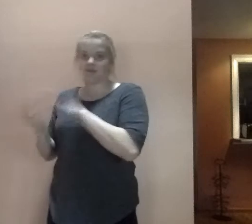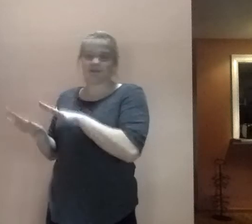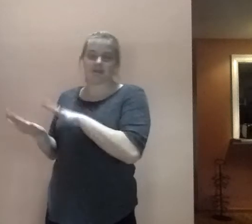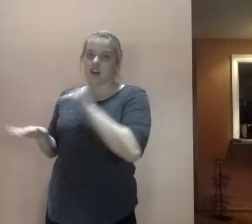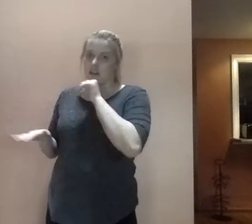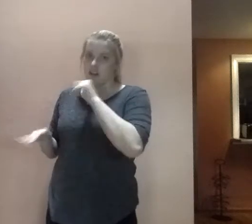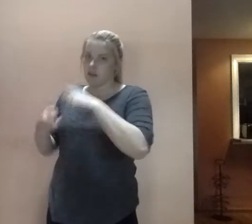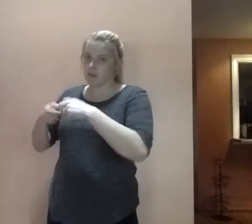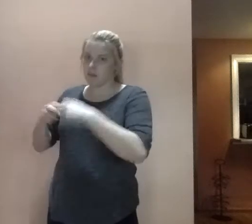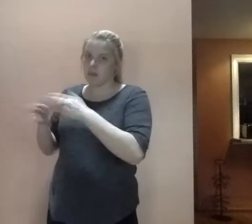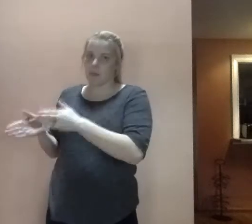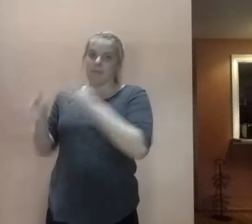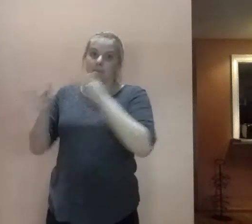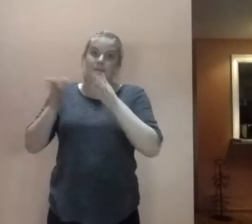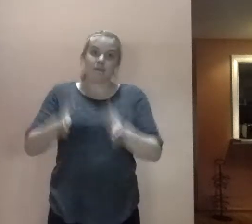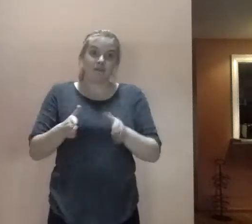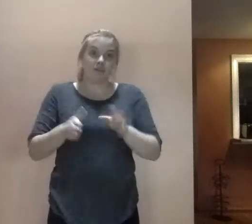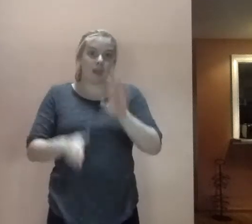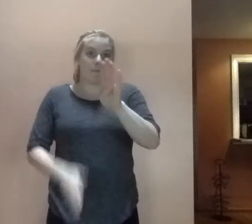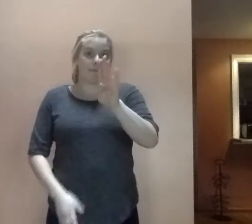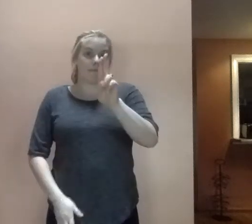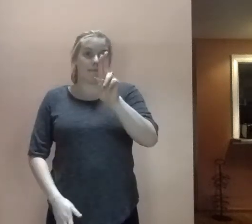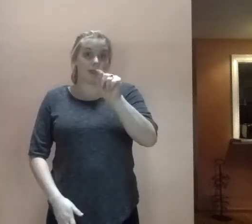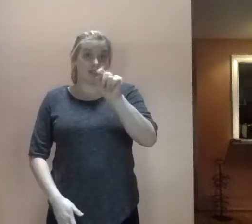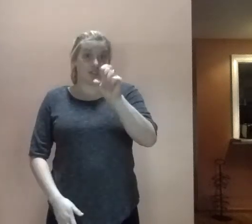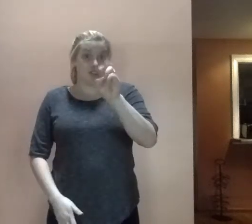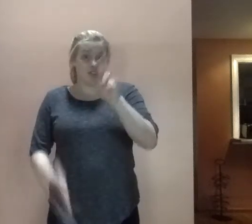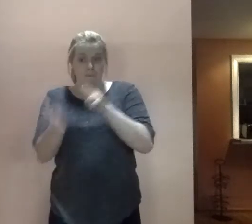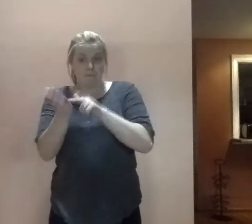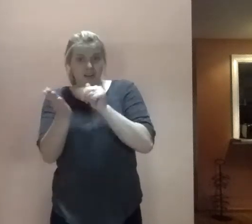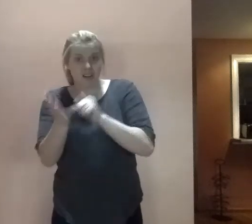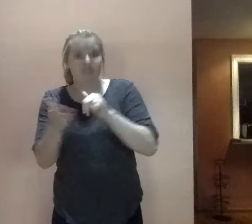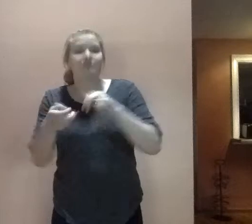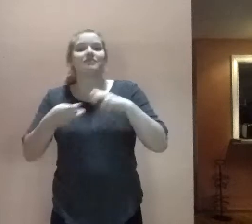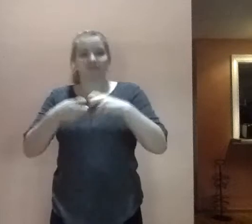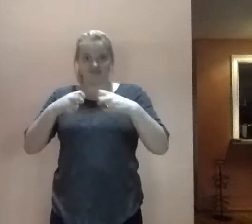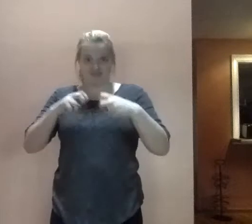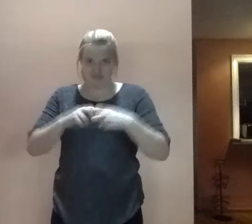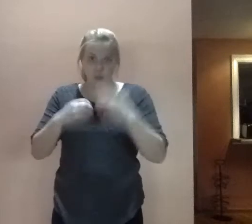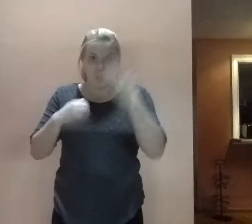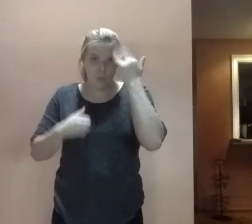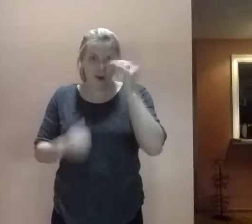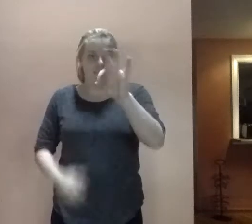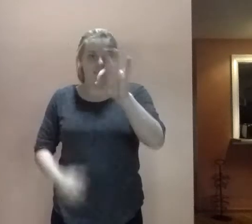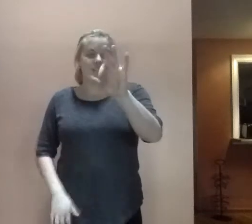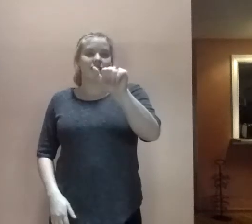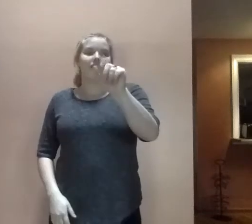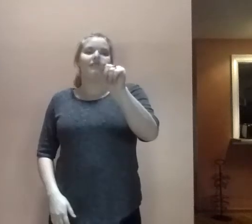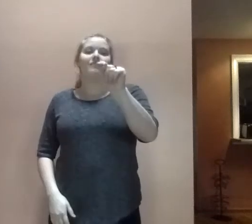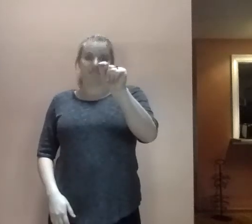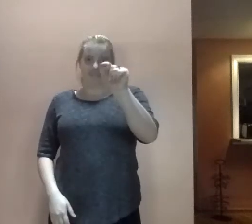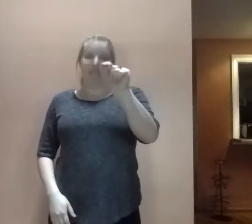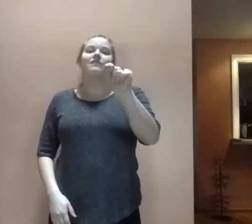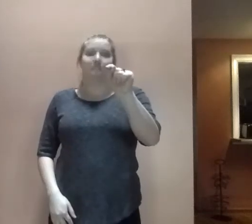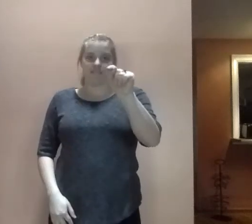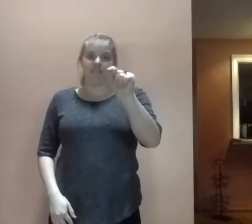that's the part that leads to the diabetes. It's the fatty foods, not really so much the sugar. It's not that sugar is good for you. There's no nutrients in it. It's excess calories.